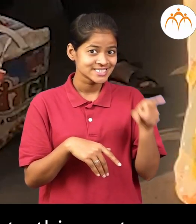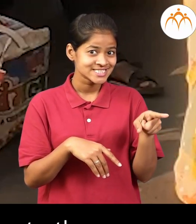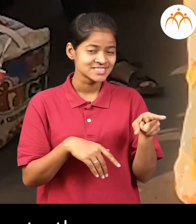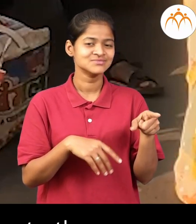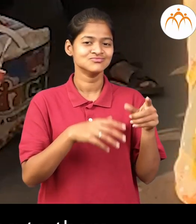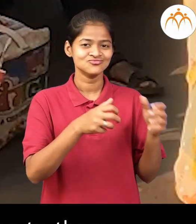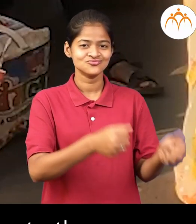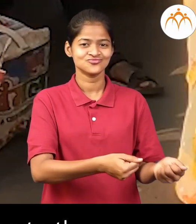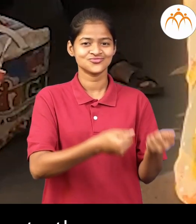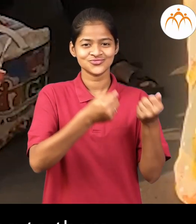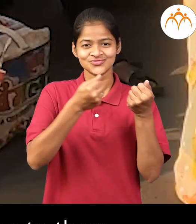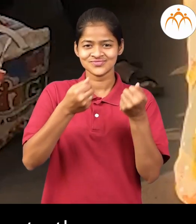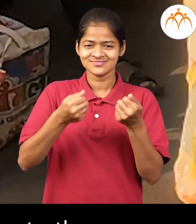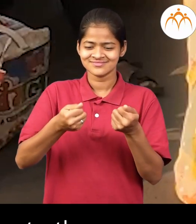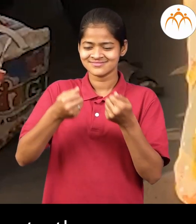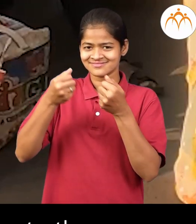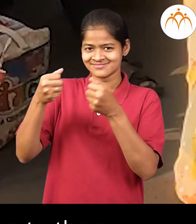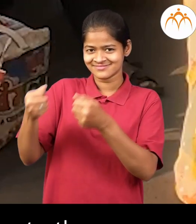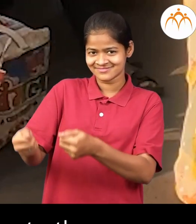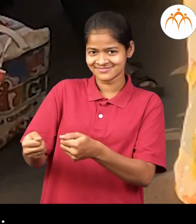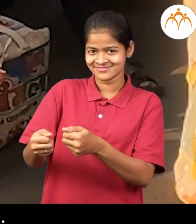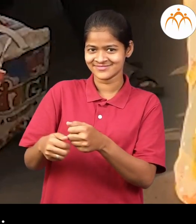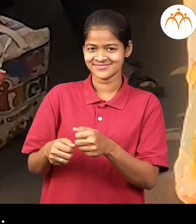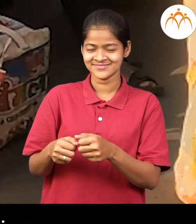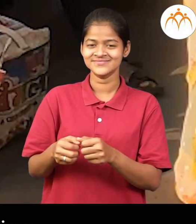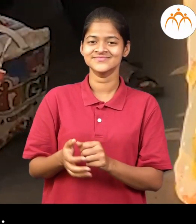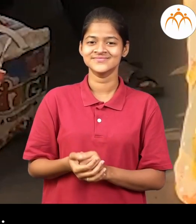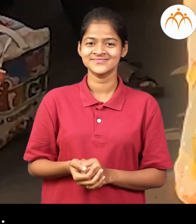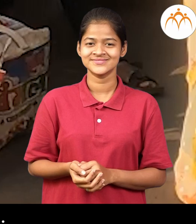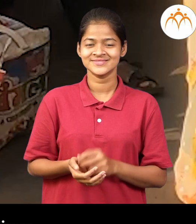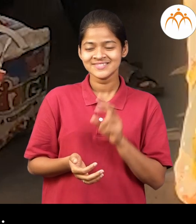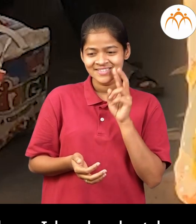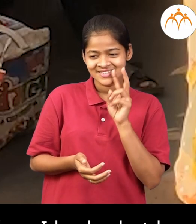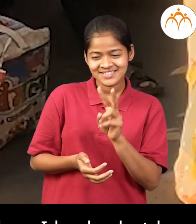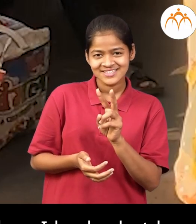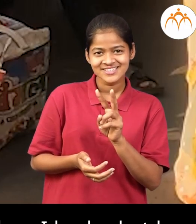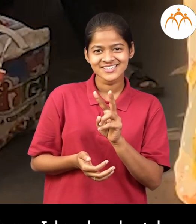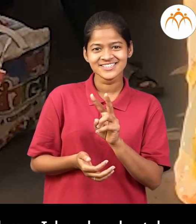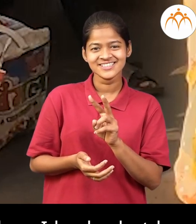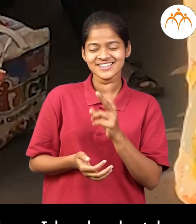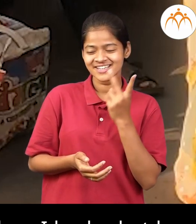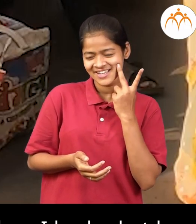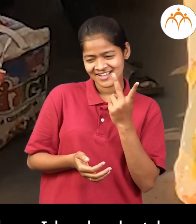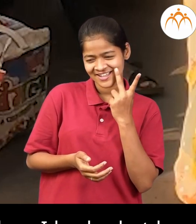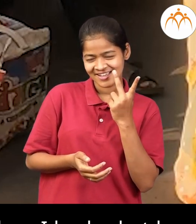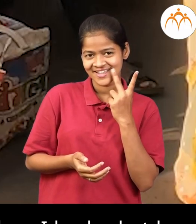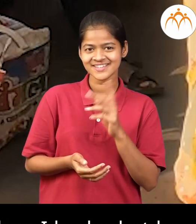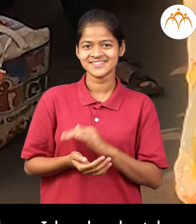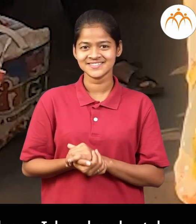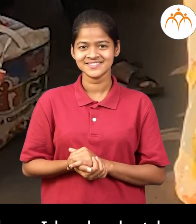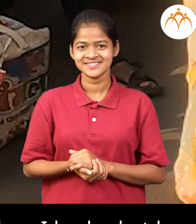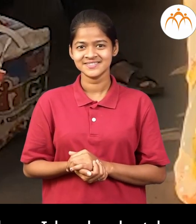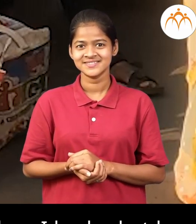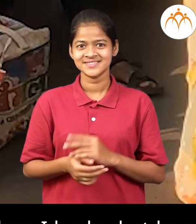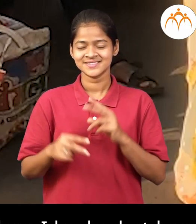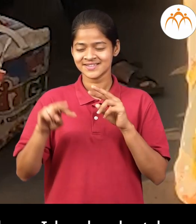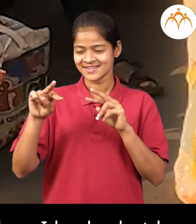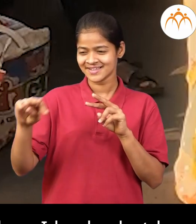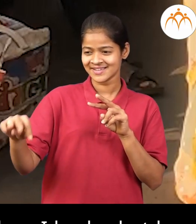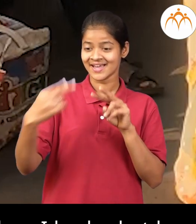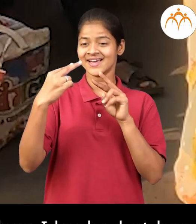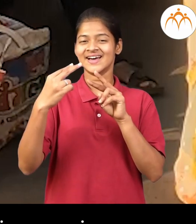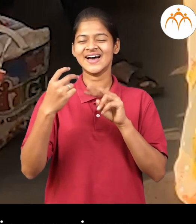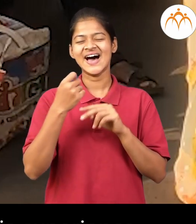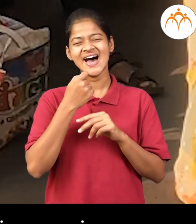auntie. Auntie gave the bag to them. I kept looking. Auntie gave a nice smile when I looked